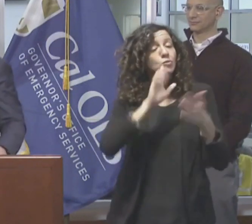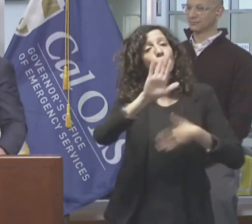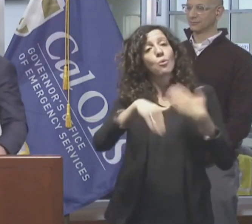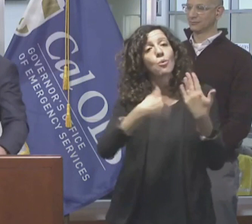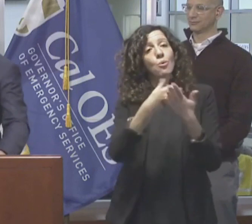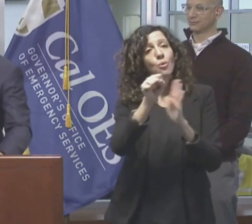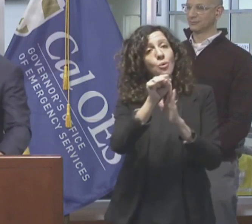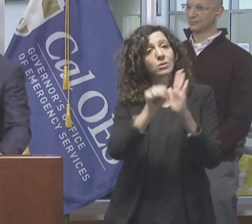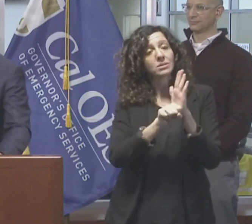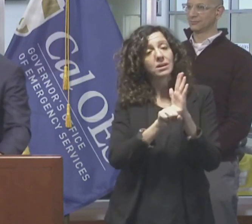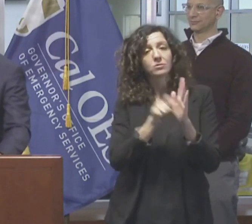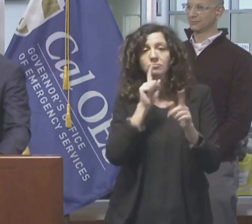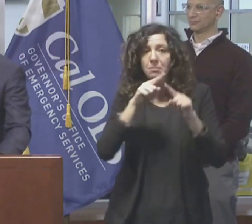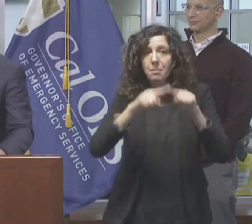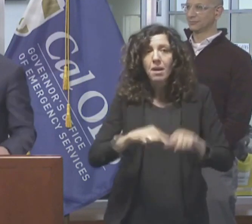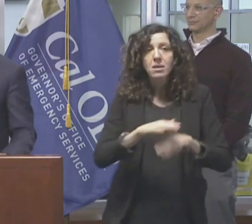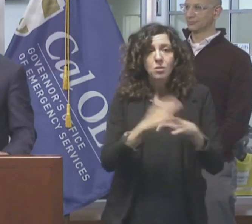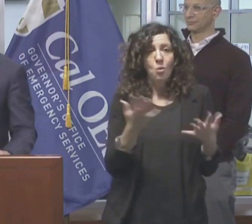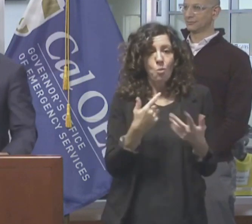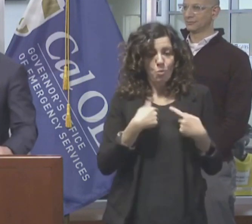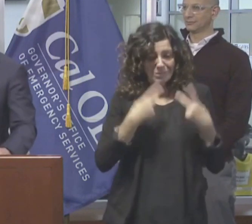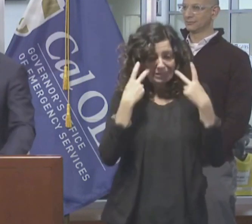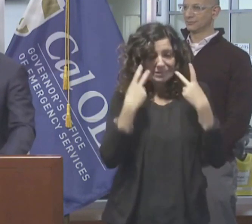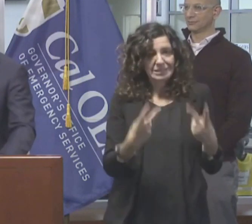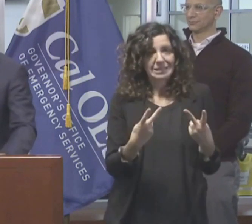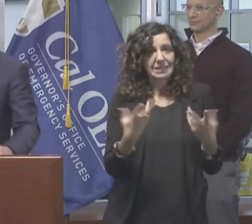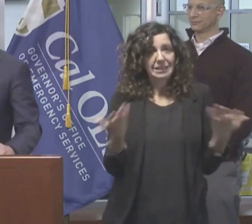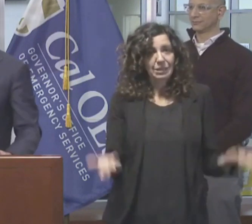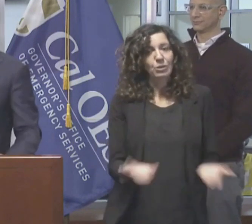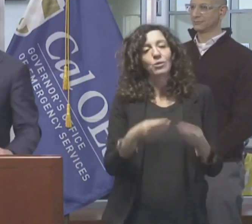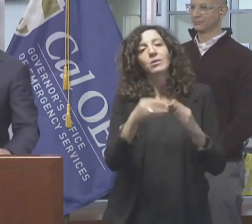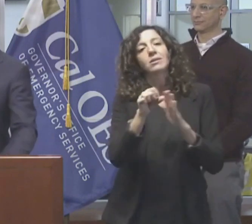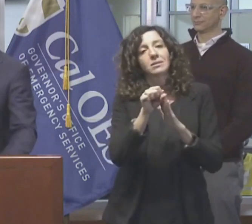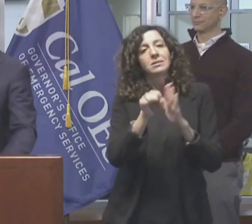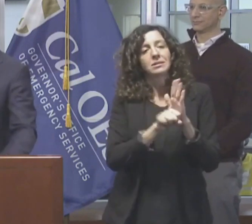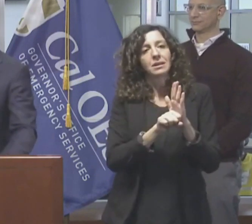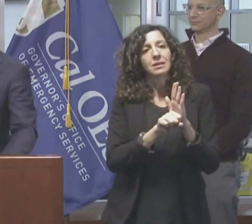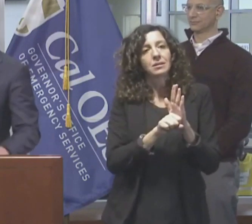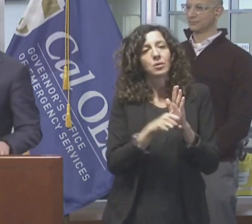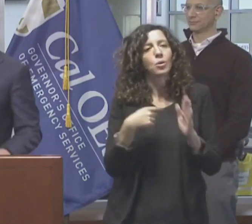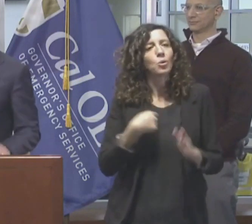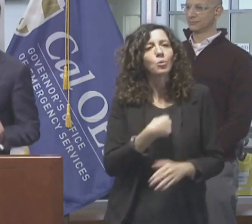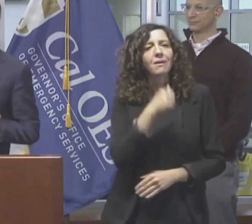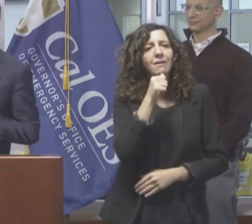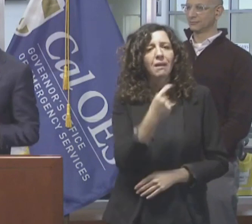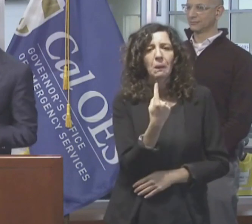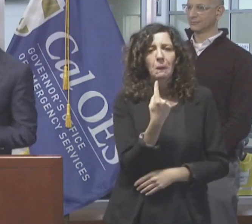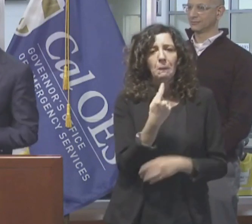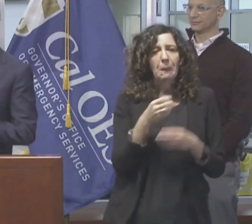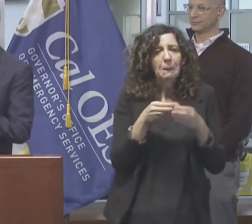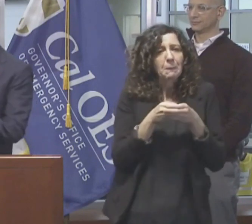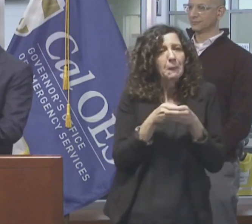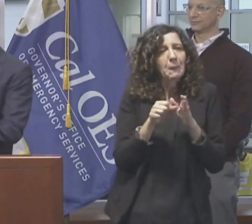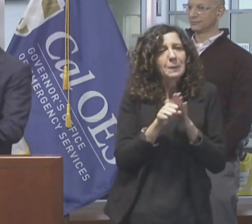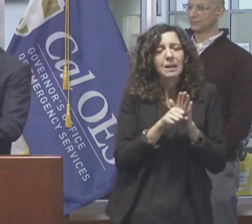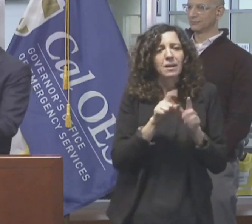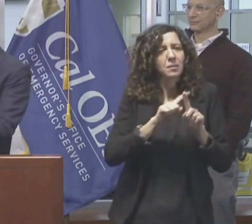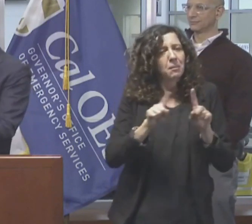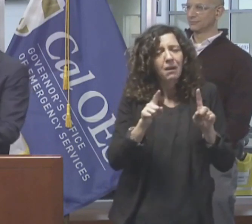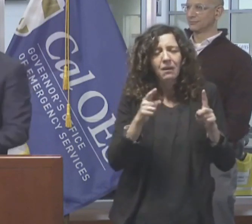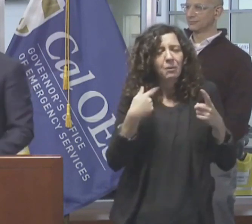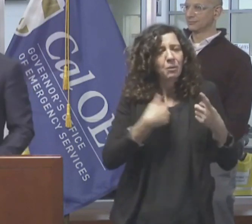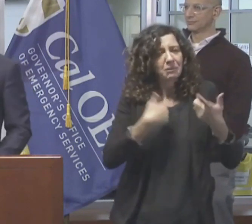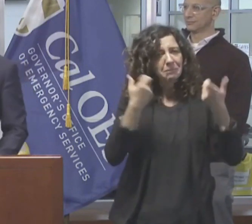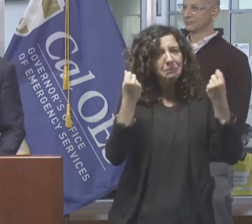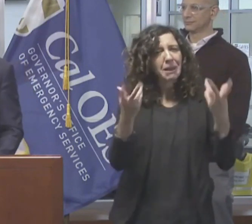upon conditions on the ground. We're not a small, isolated state. This is a nation state. I can assure you what you already know. I'll